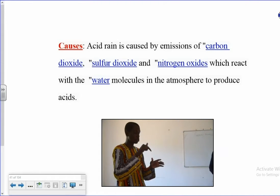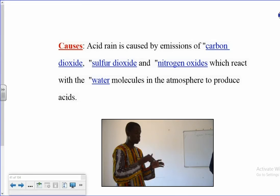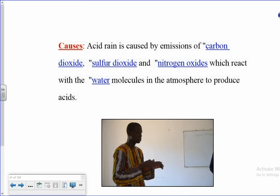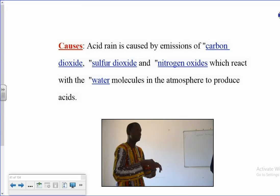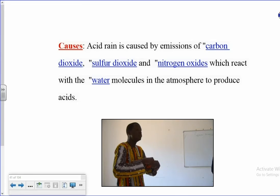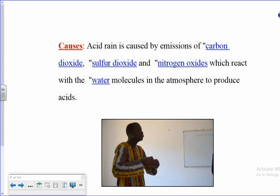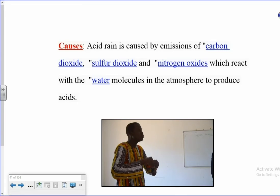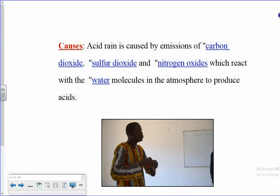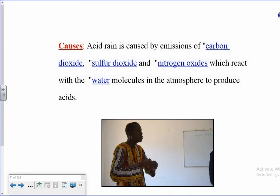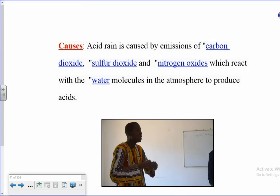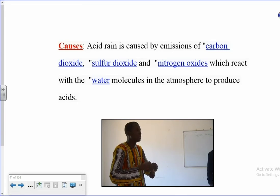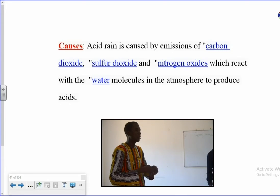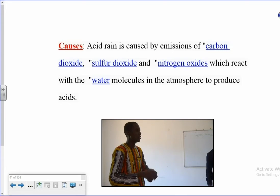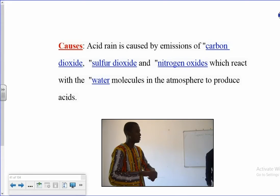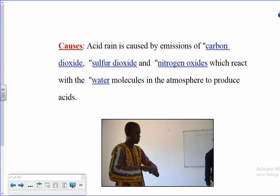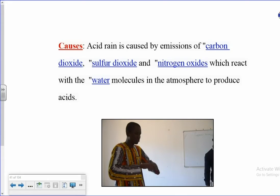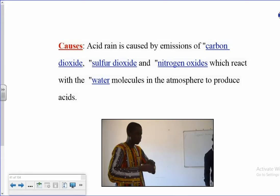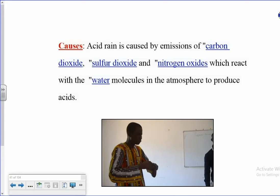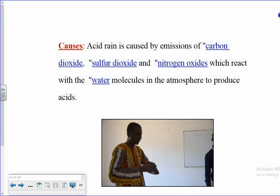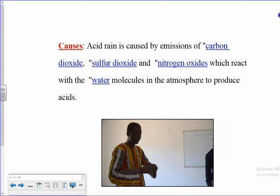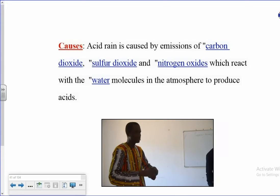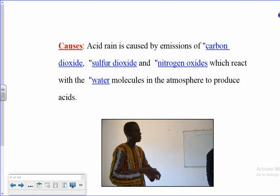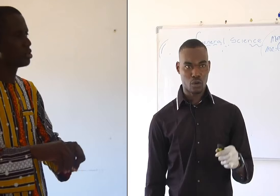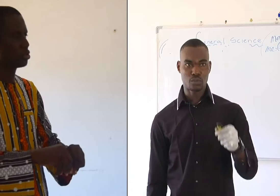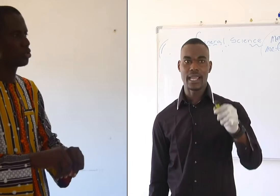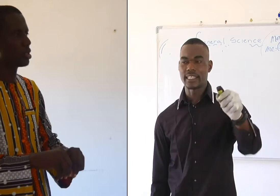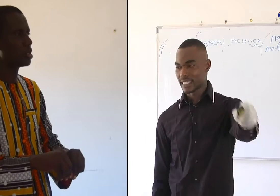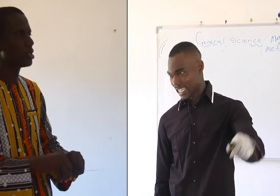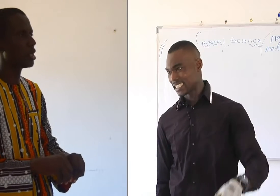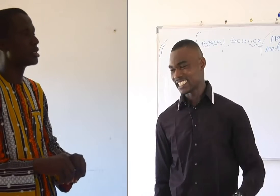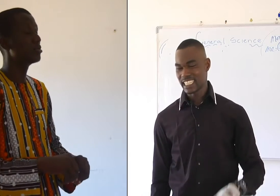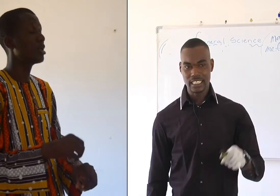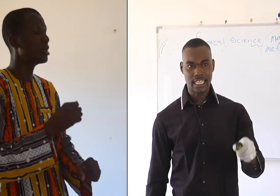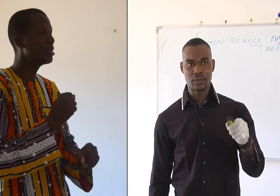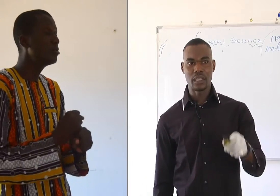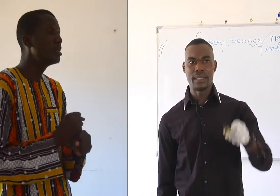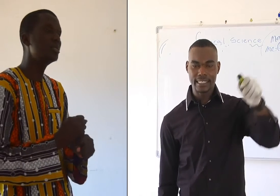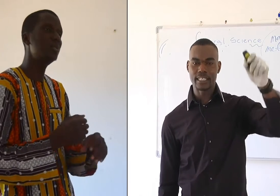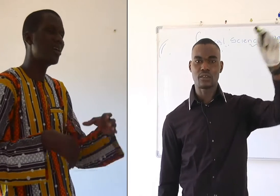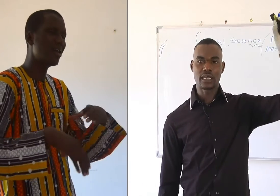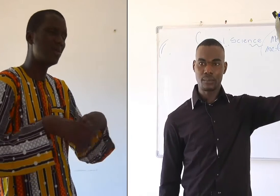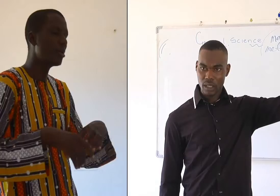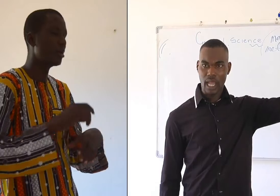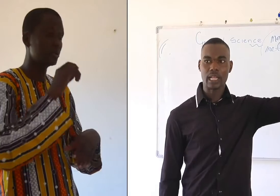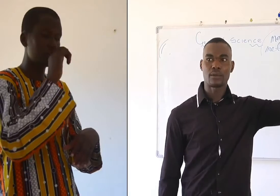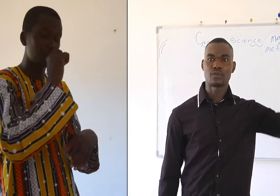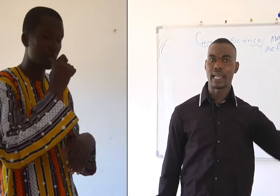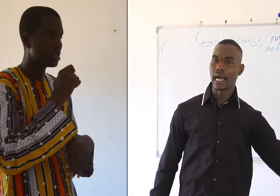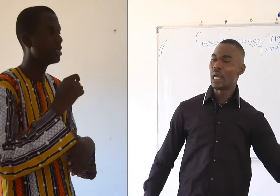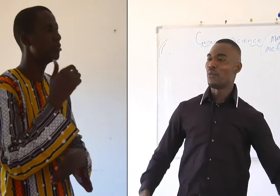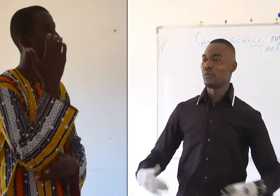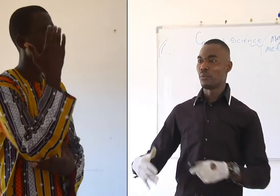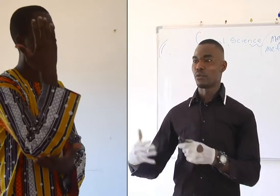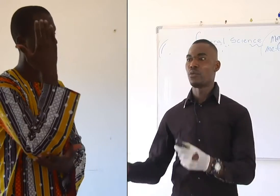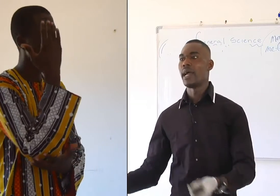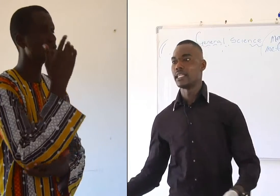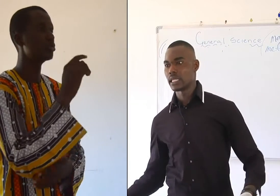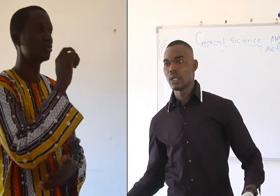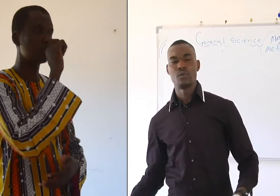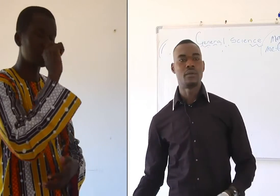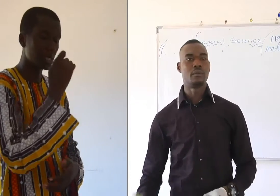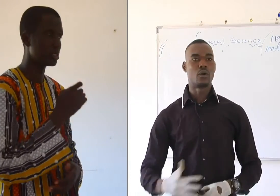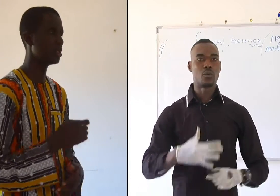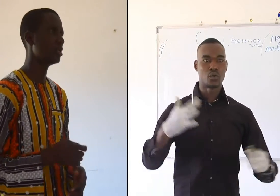global warming. The greenhouse effect are caused by these gases that we emit into the atmosphere when we burn